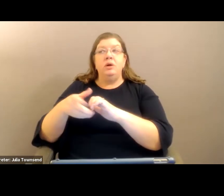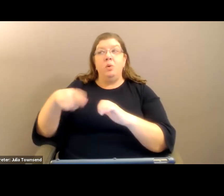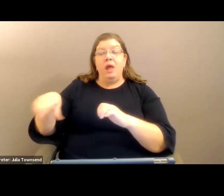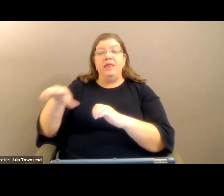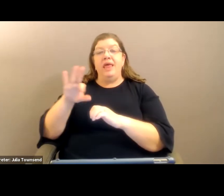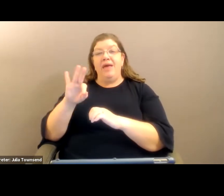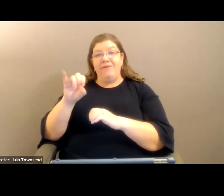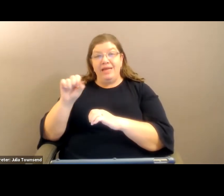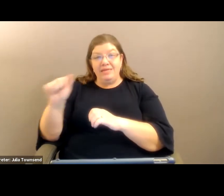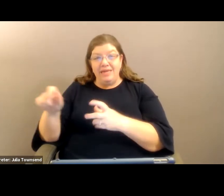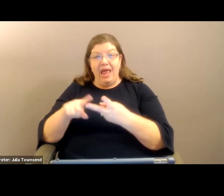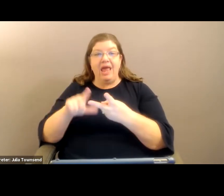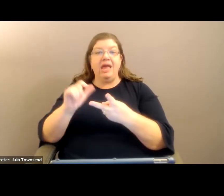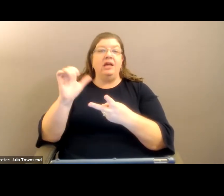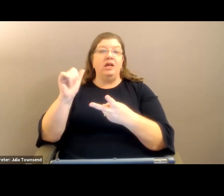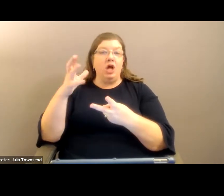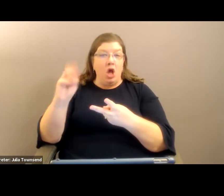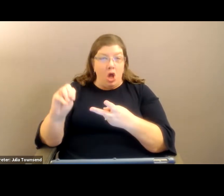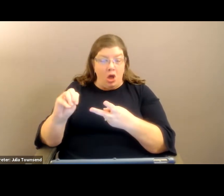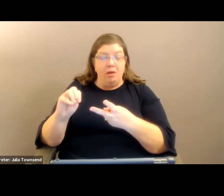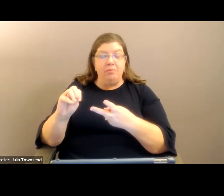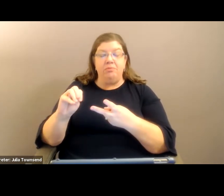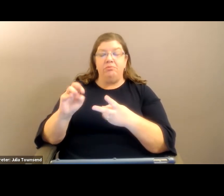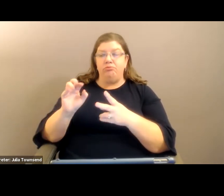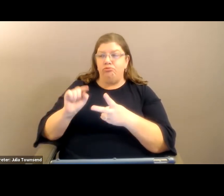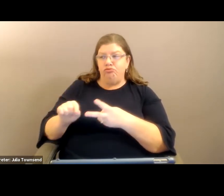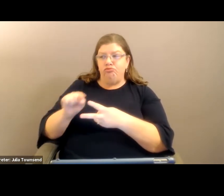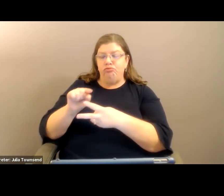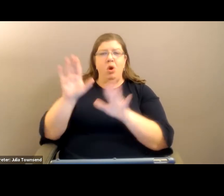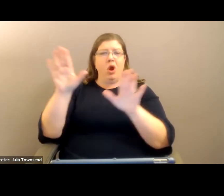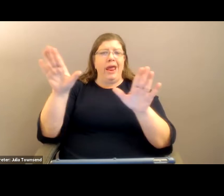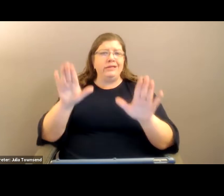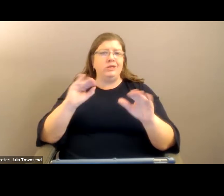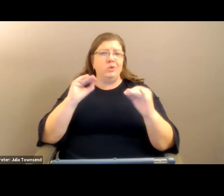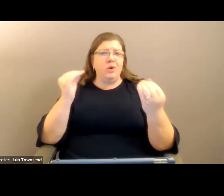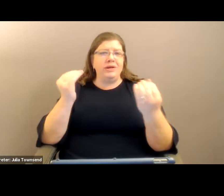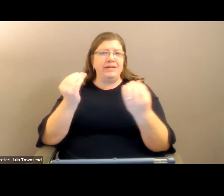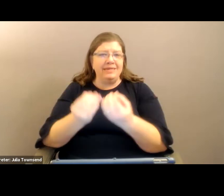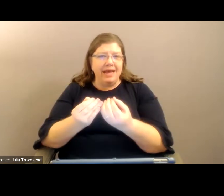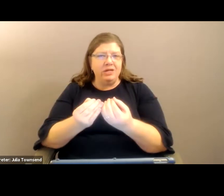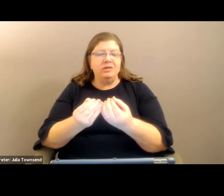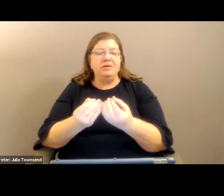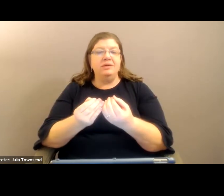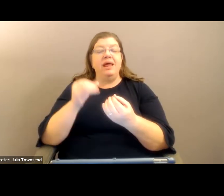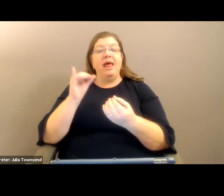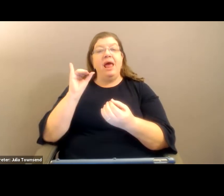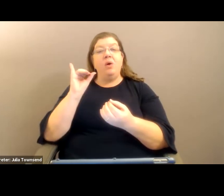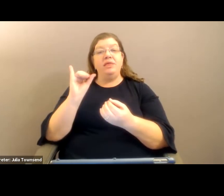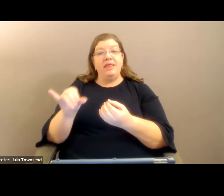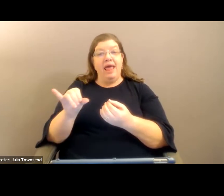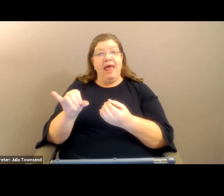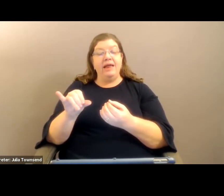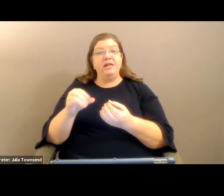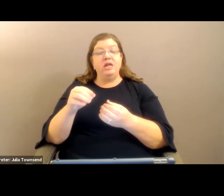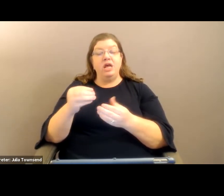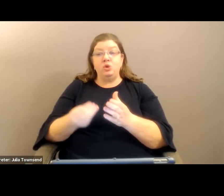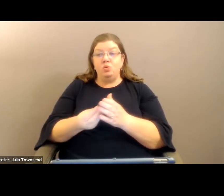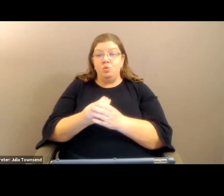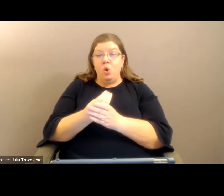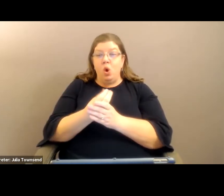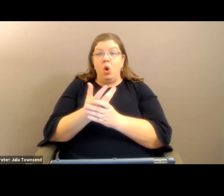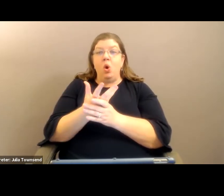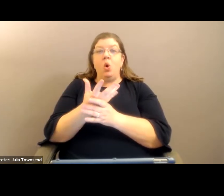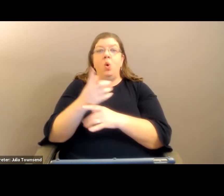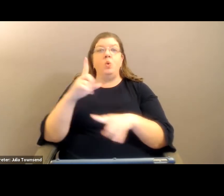FSA and with COM, both excellent organizations, and how that has grown over the years,